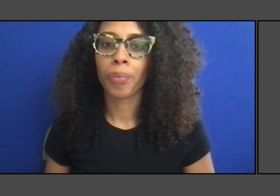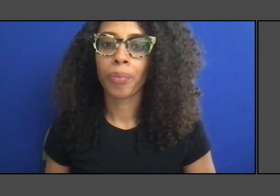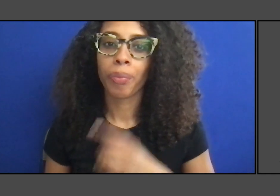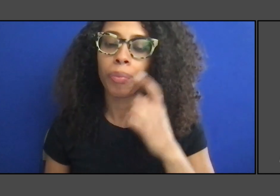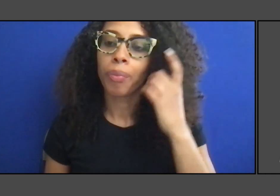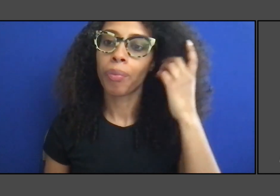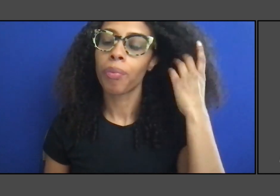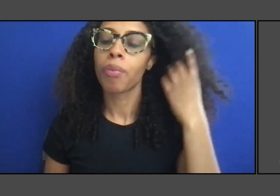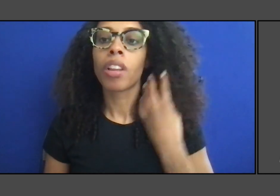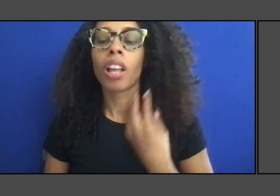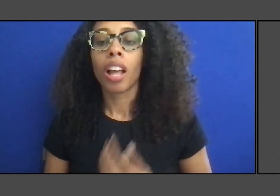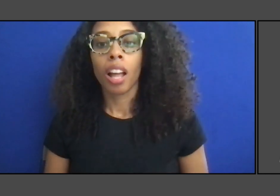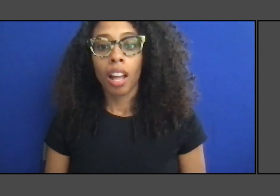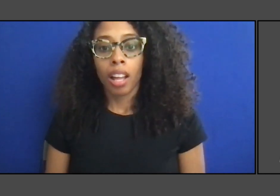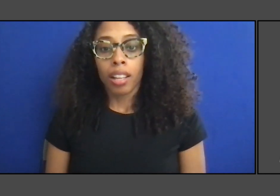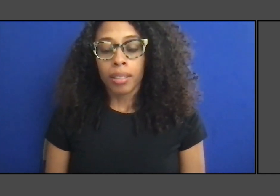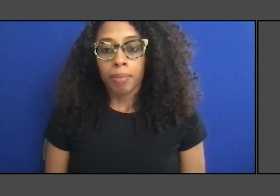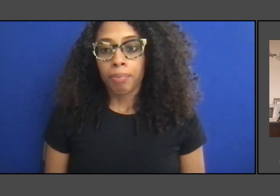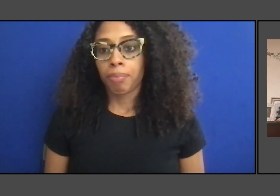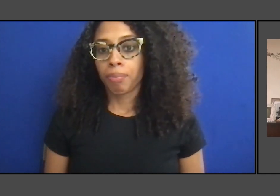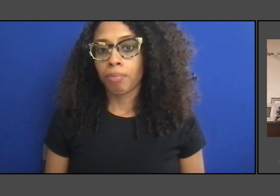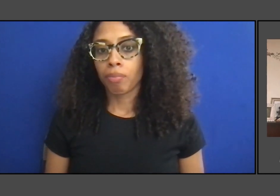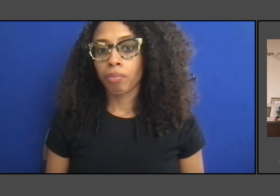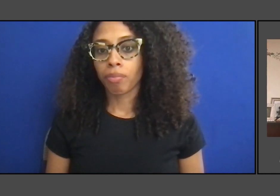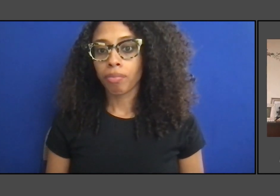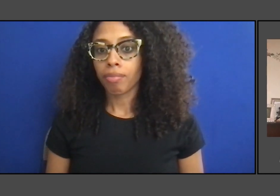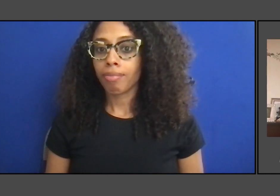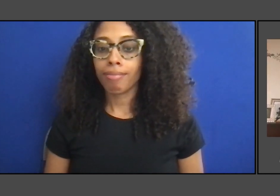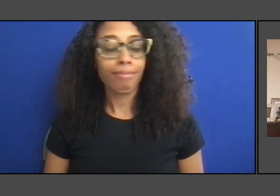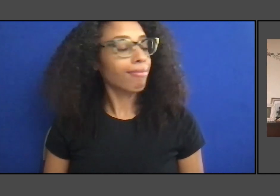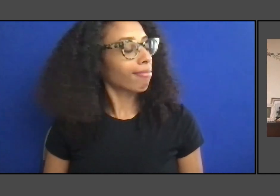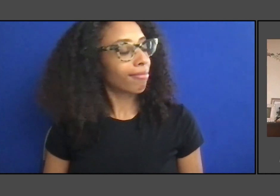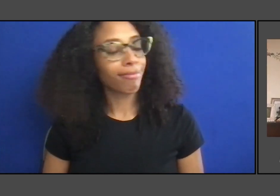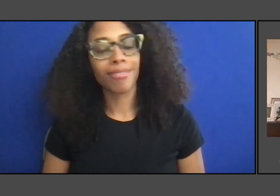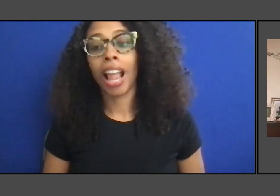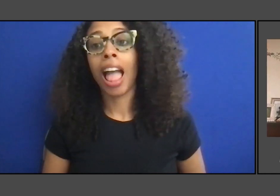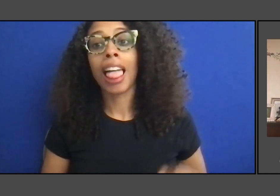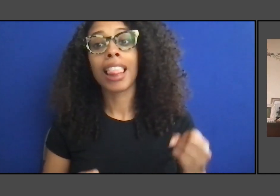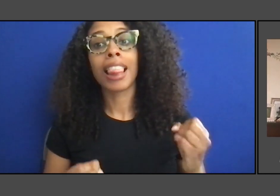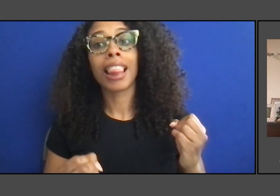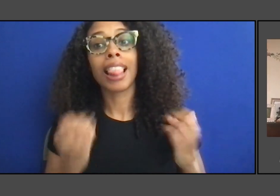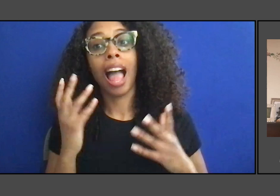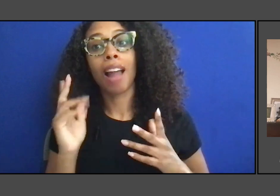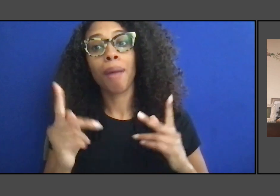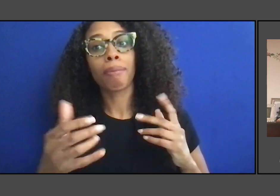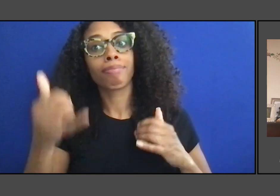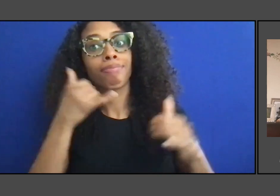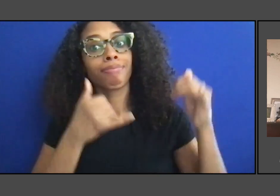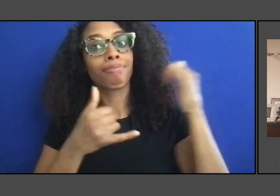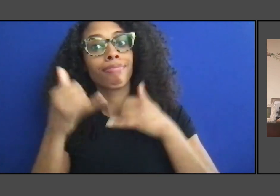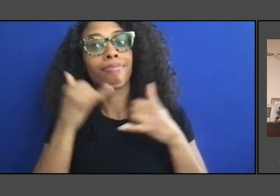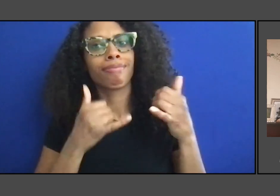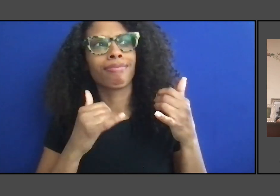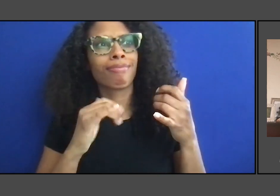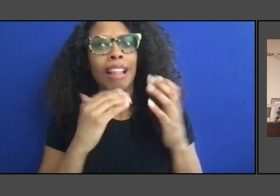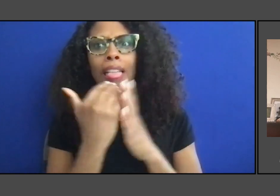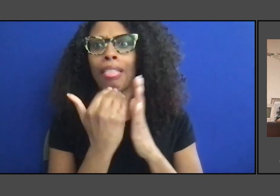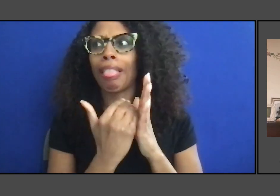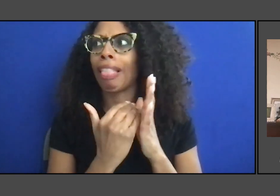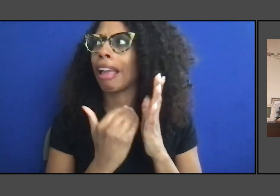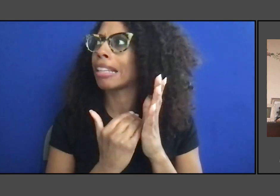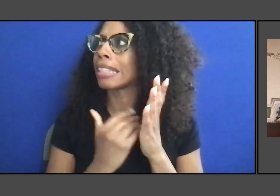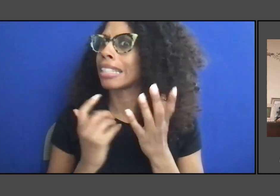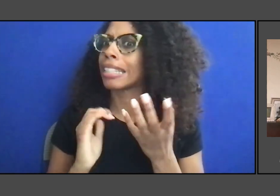Well, I've been getting a lot of calls. I know that much. People are like, "How do I get on that list? How do I get nominated? How do